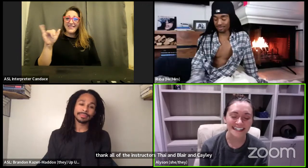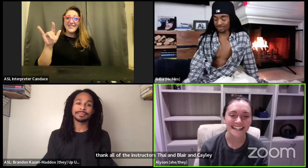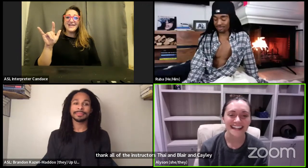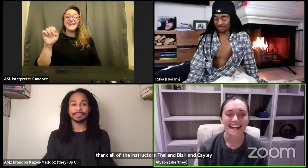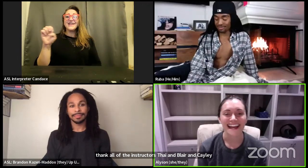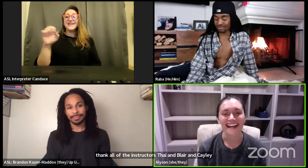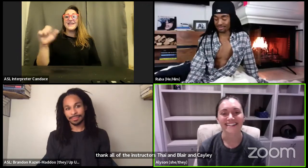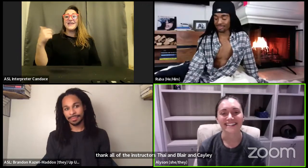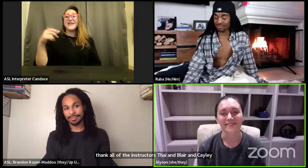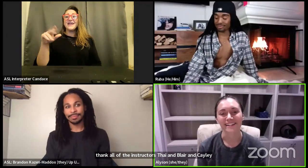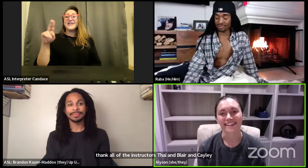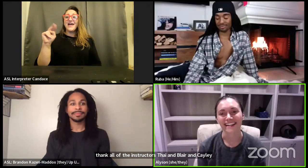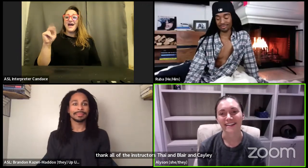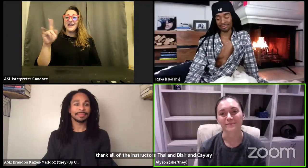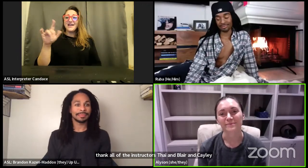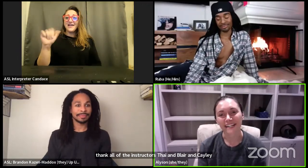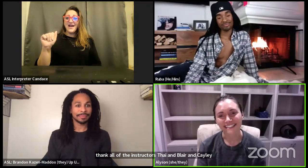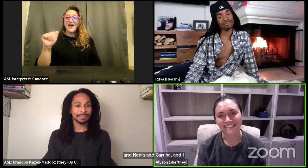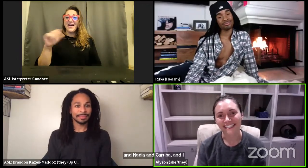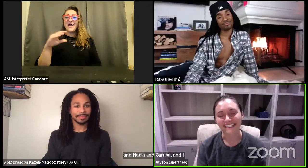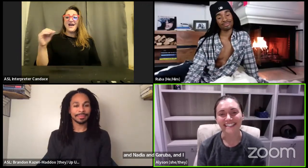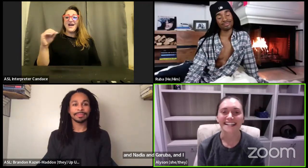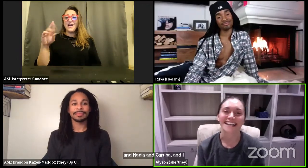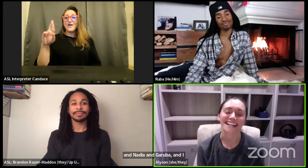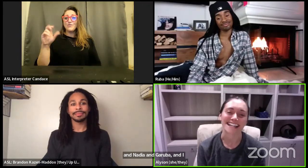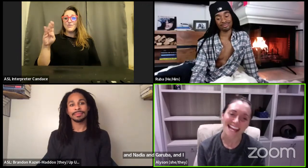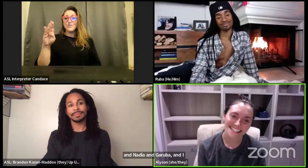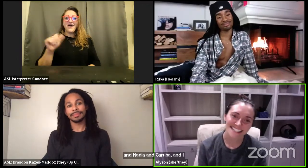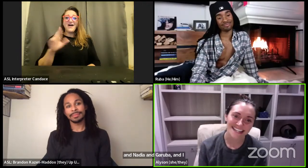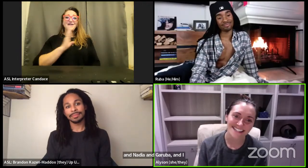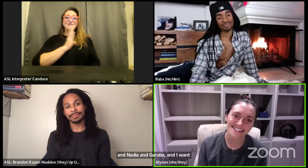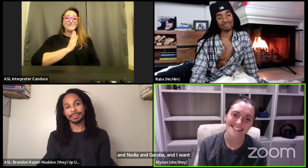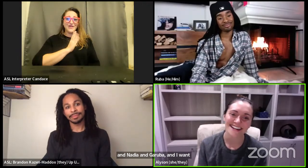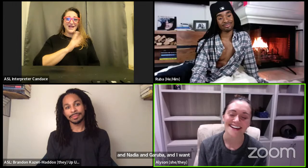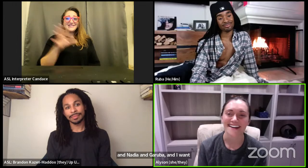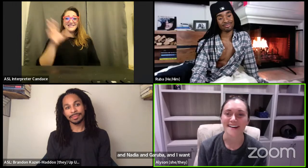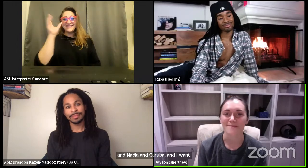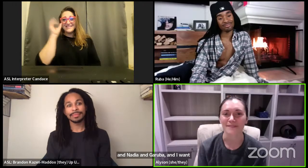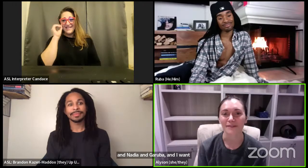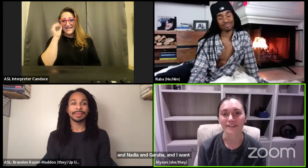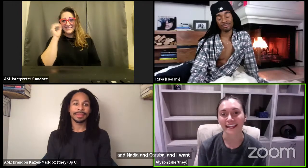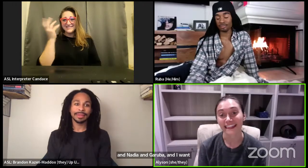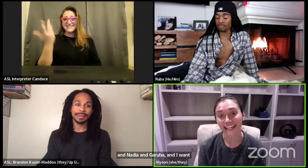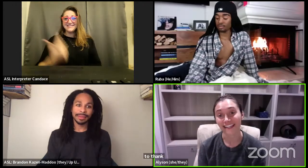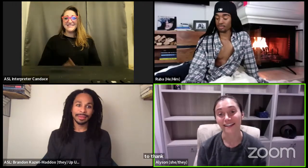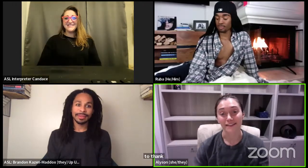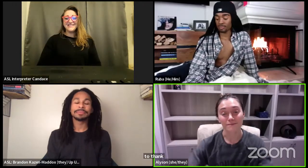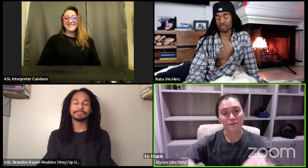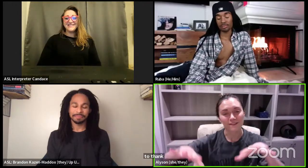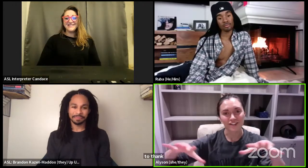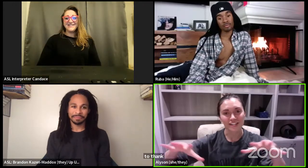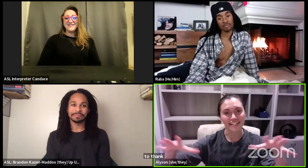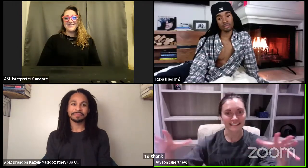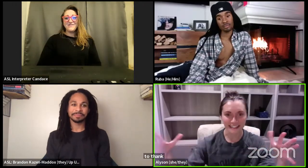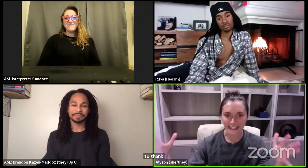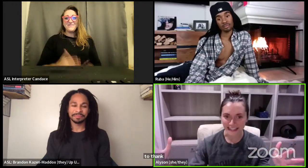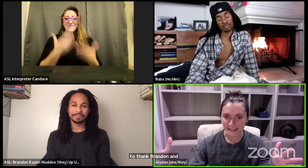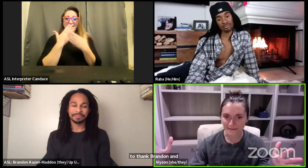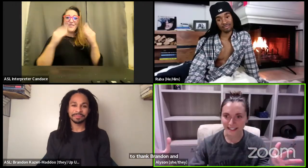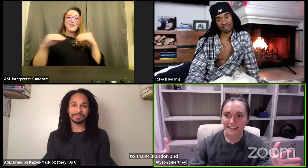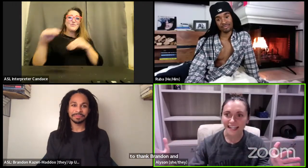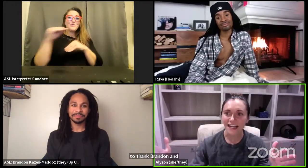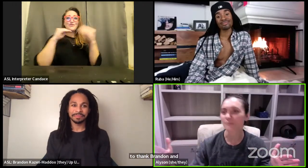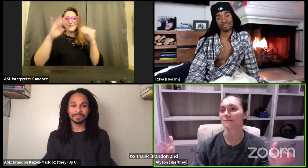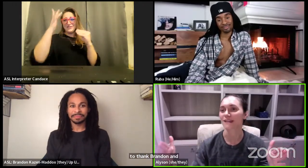Garuba. And I want to thank Brandon and Candace. I want to thank the Movement Genius